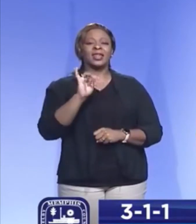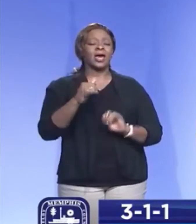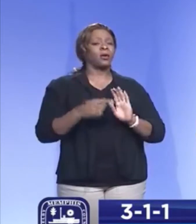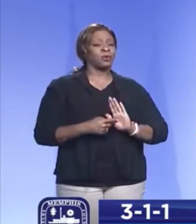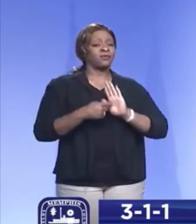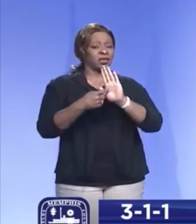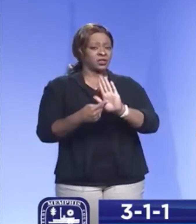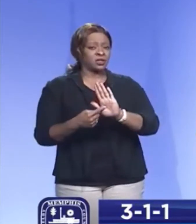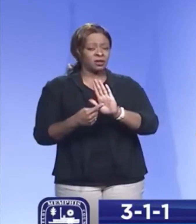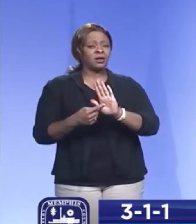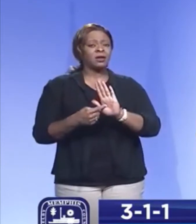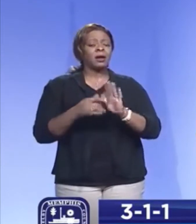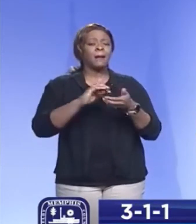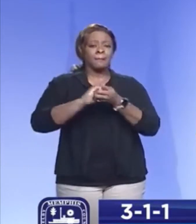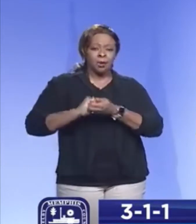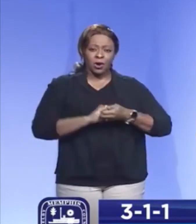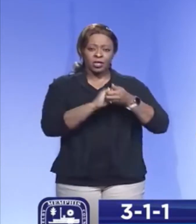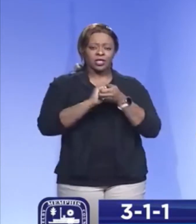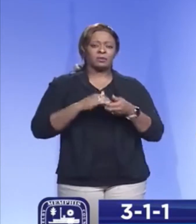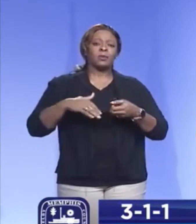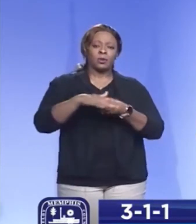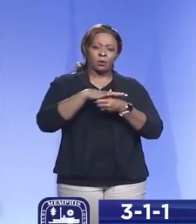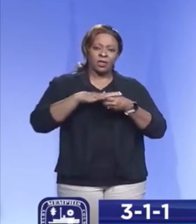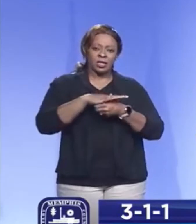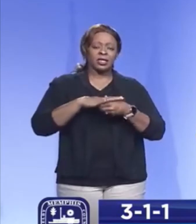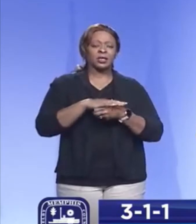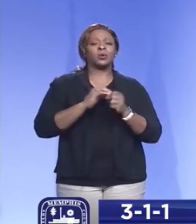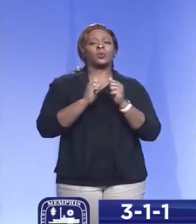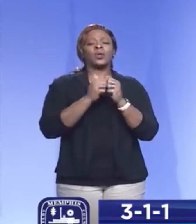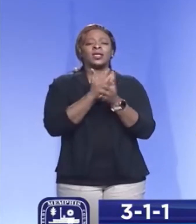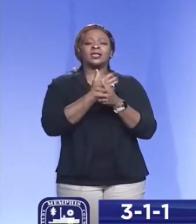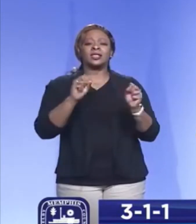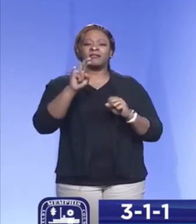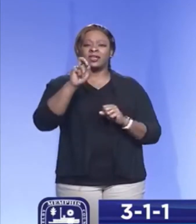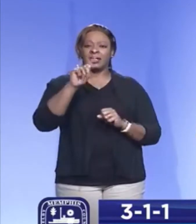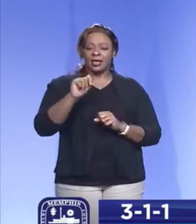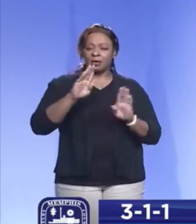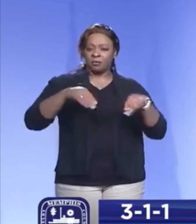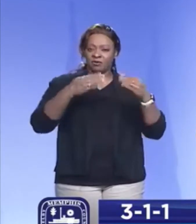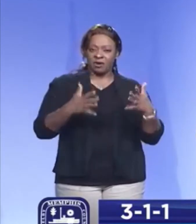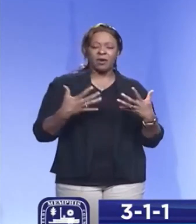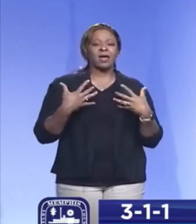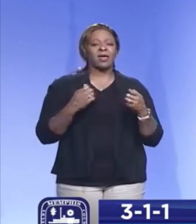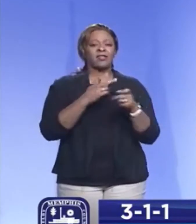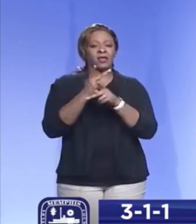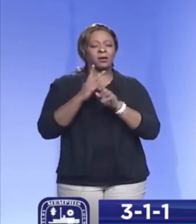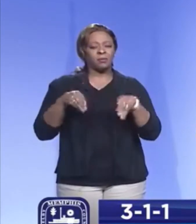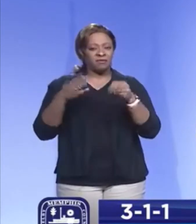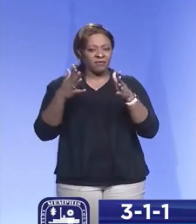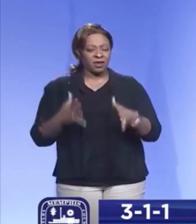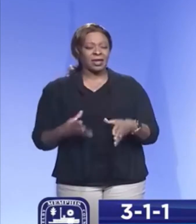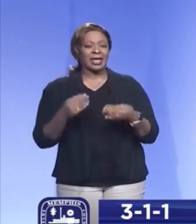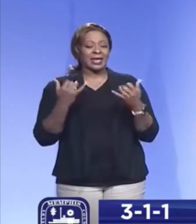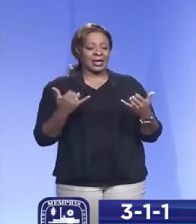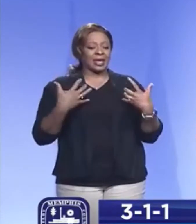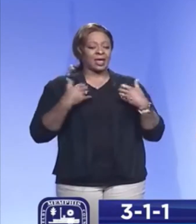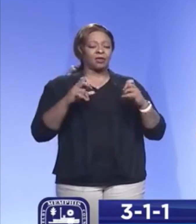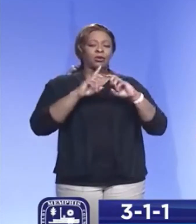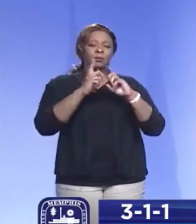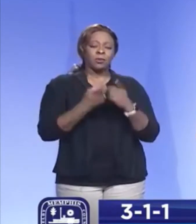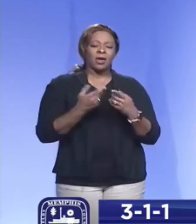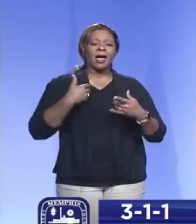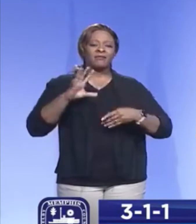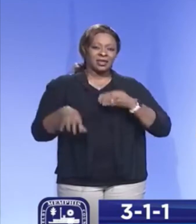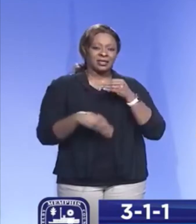reflection of our partnerships locally with our safety net providers, our healthcare providers, and now the health department has